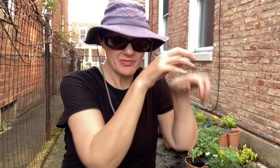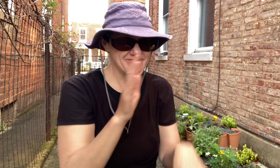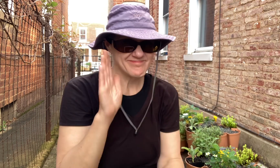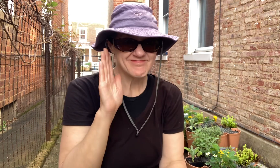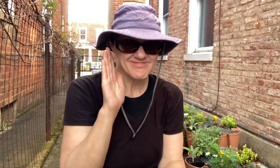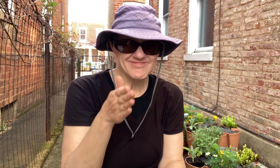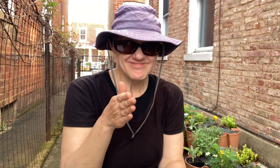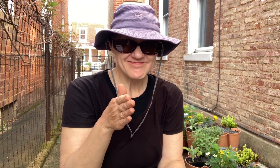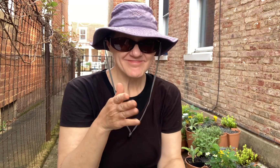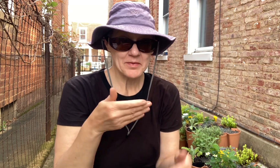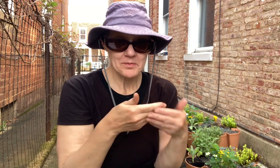and dig.